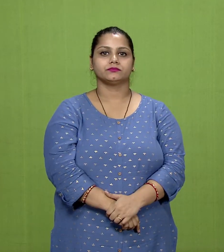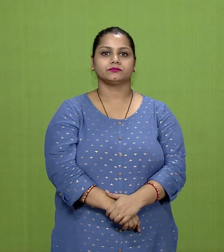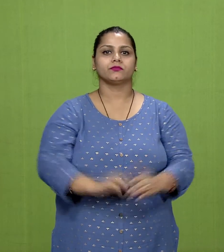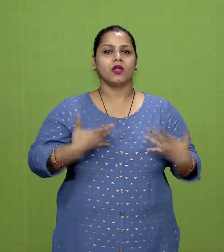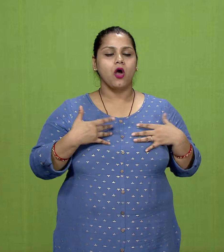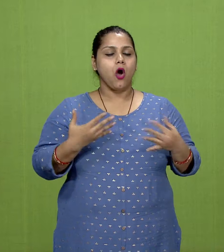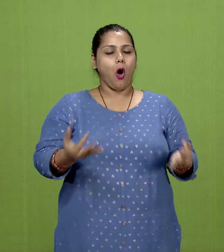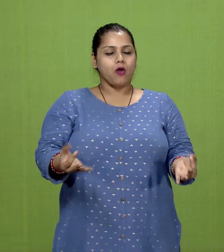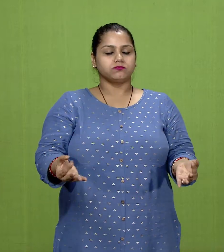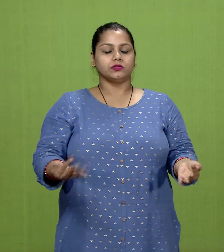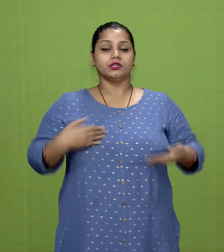celibacy or brahmacharya.